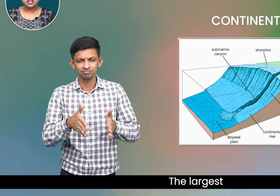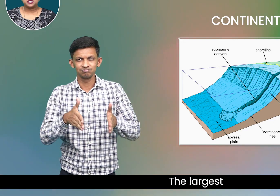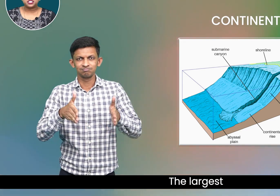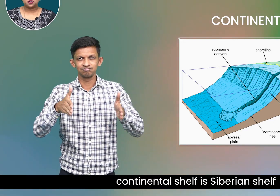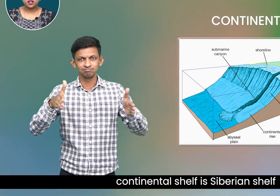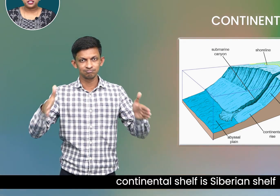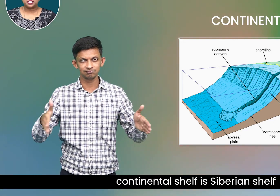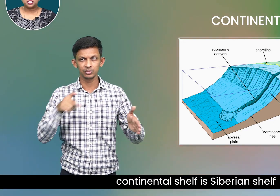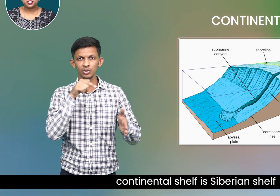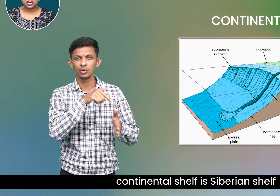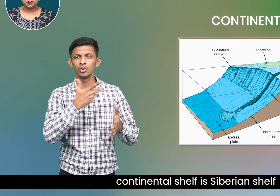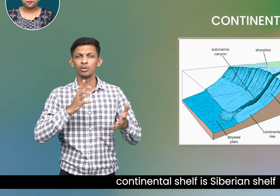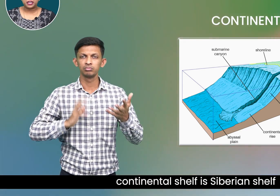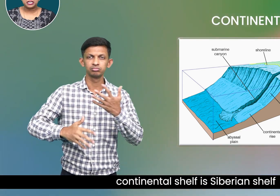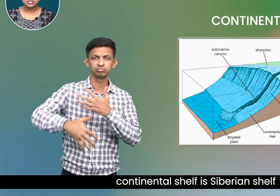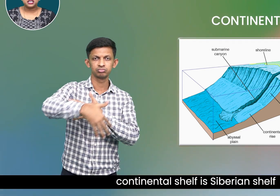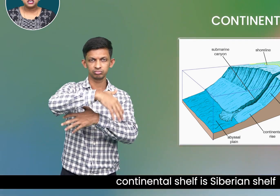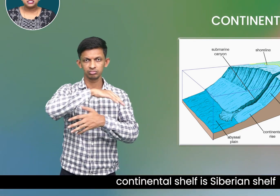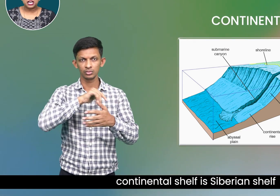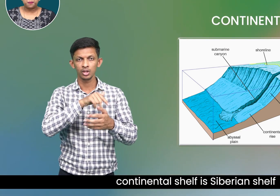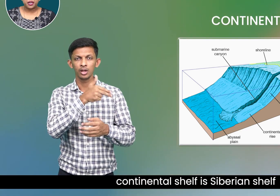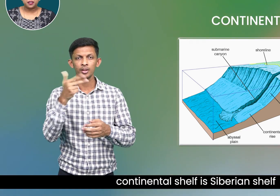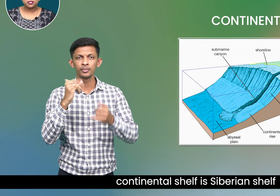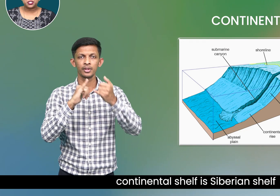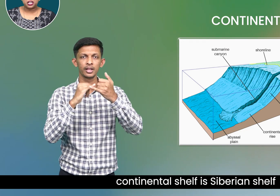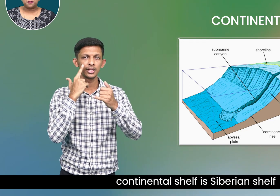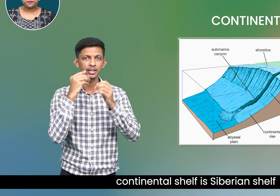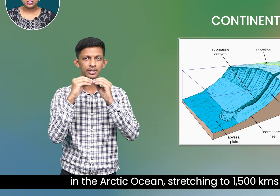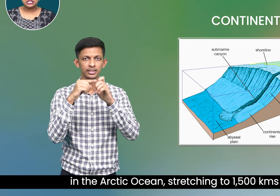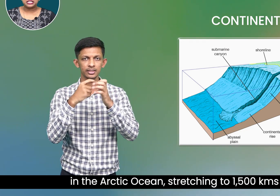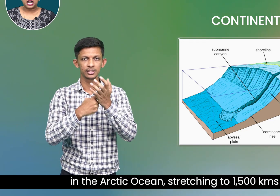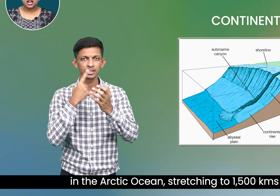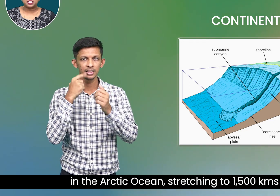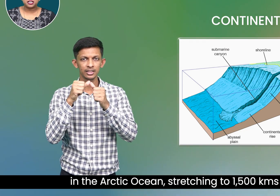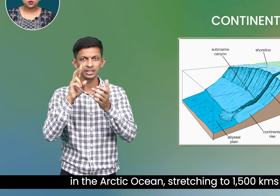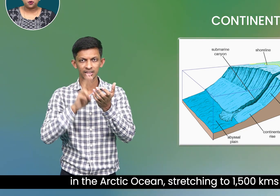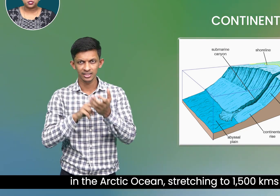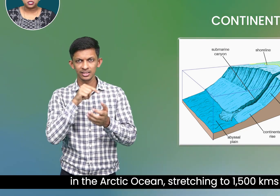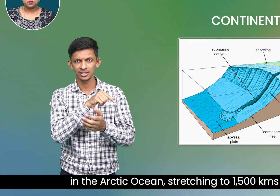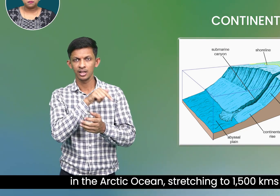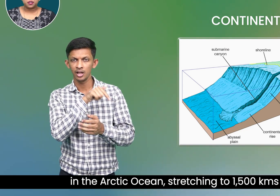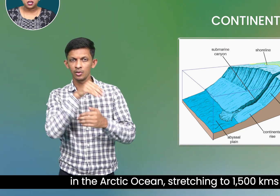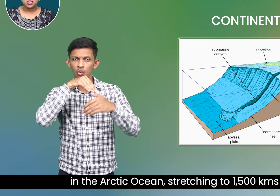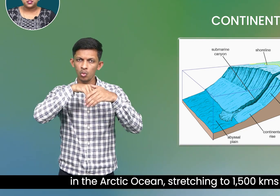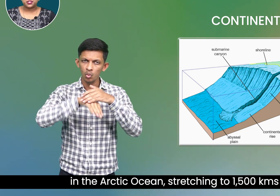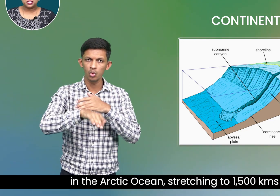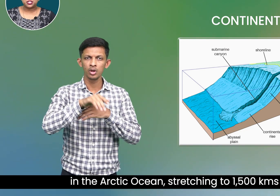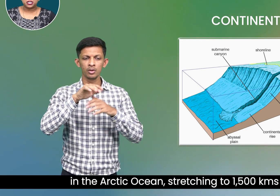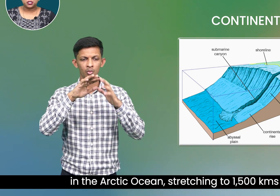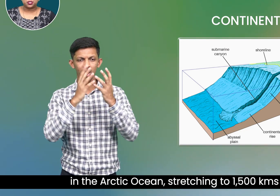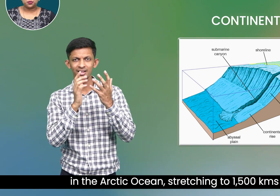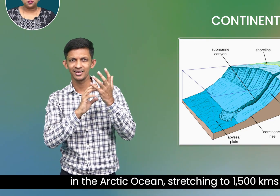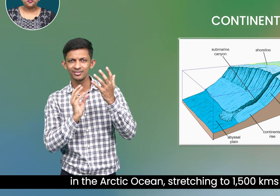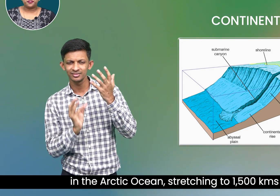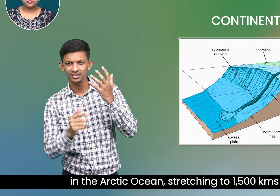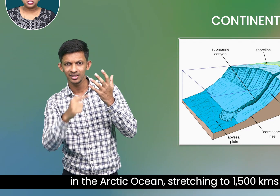The largest continental shelf is Siberian Shelf in the Arctic Ocean,